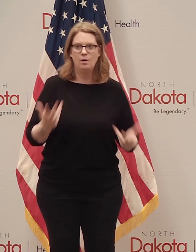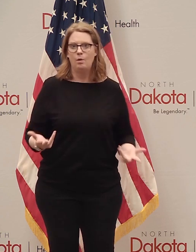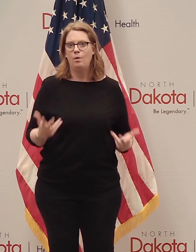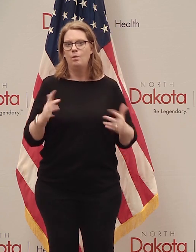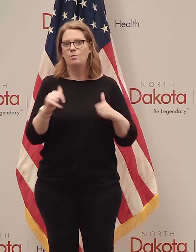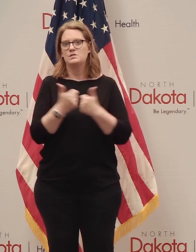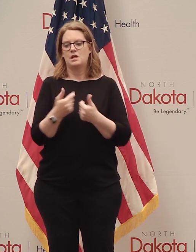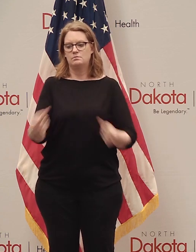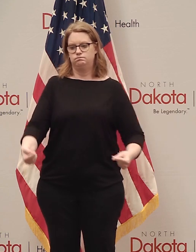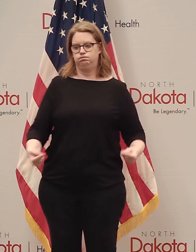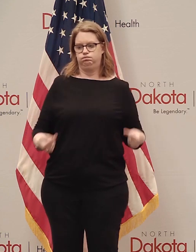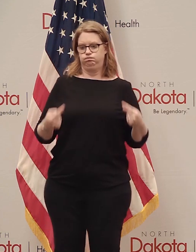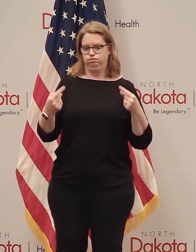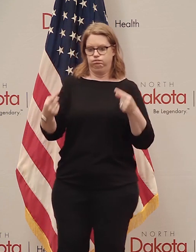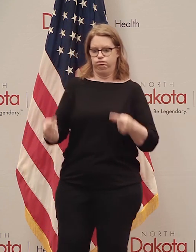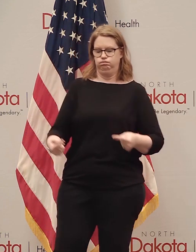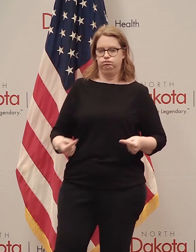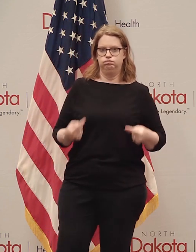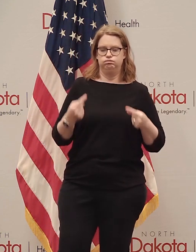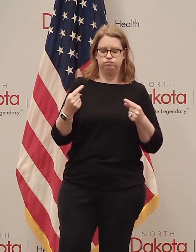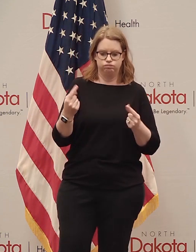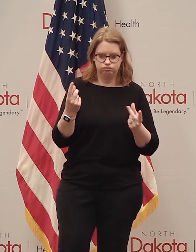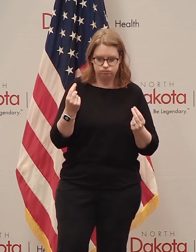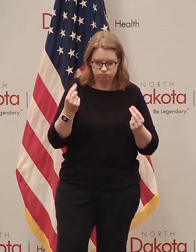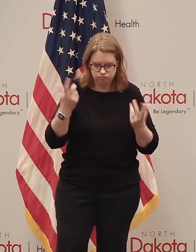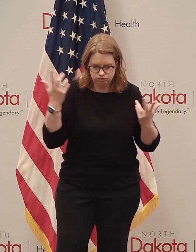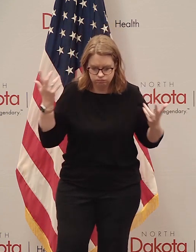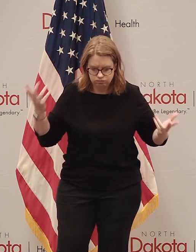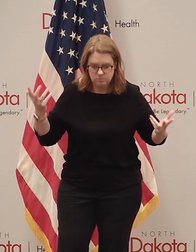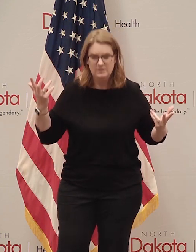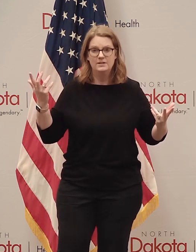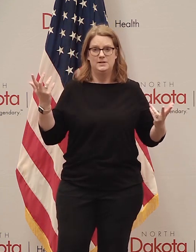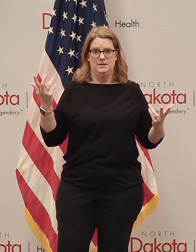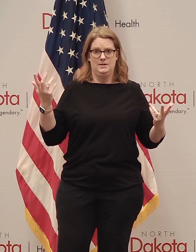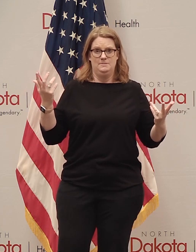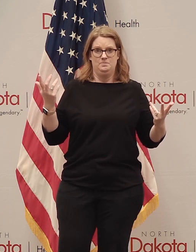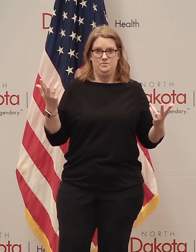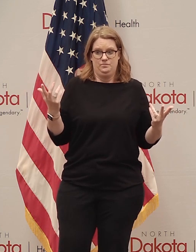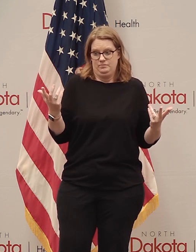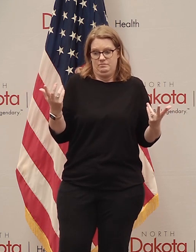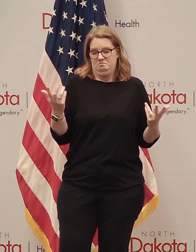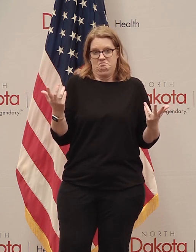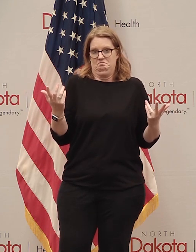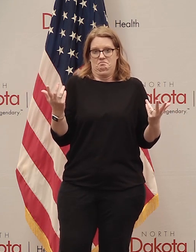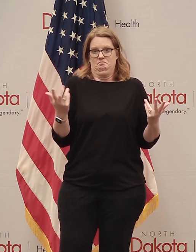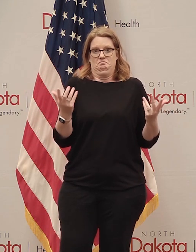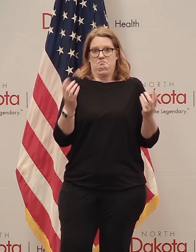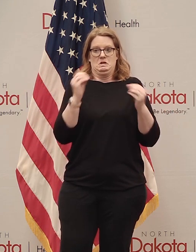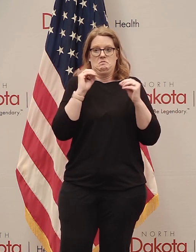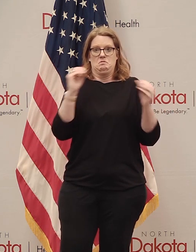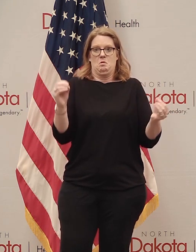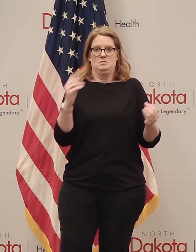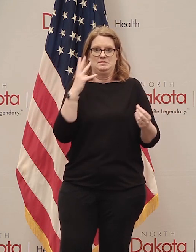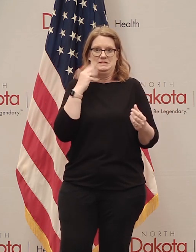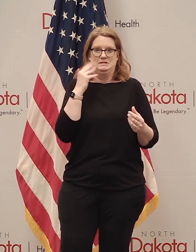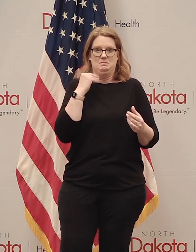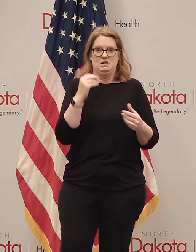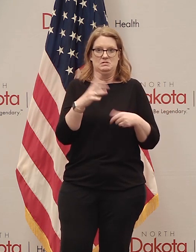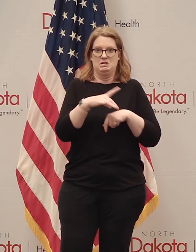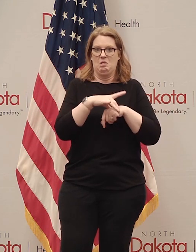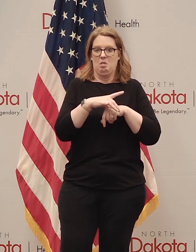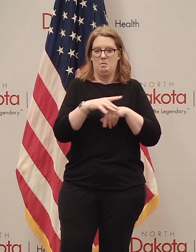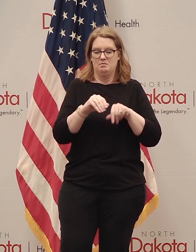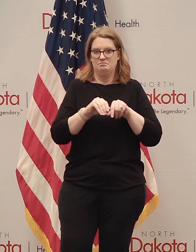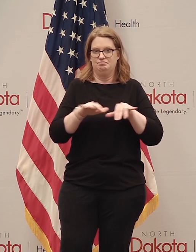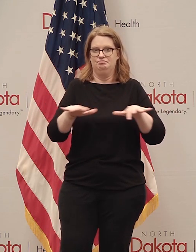complex and they're hard to do because we have no leaders have been managed through a global pandemic like